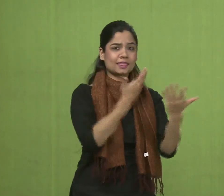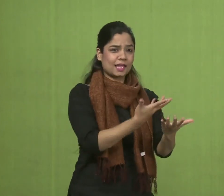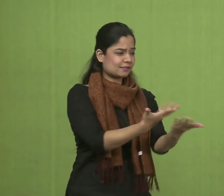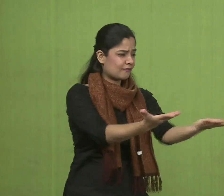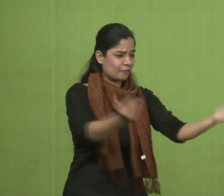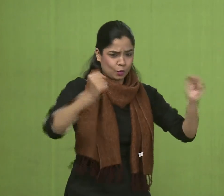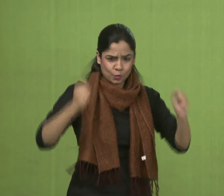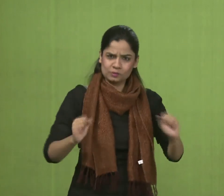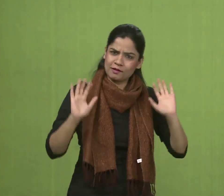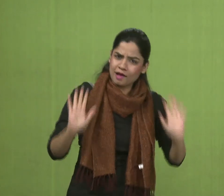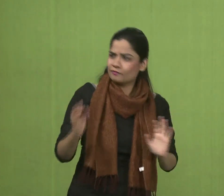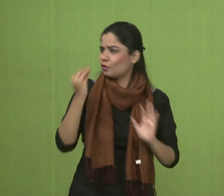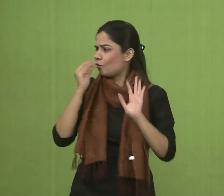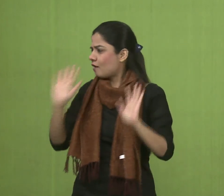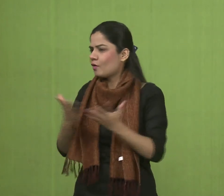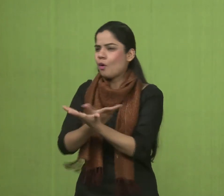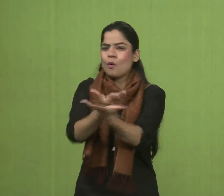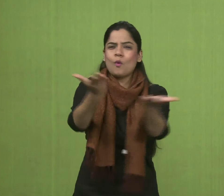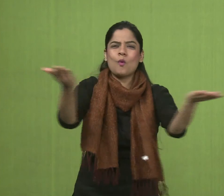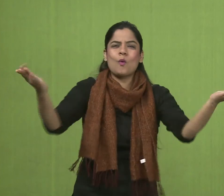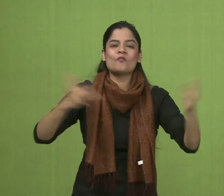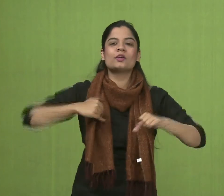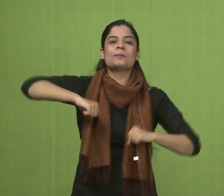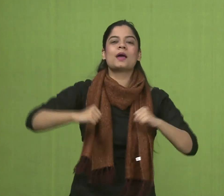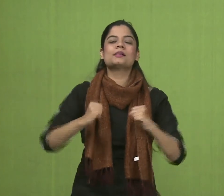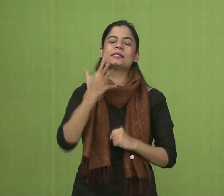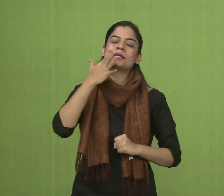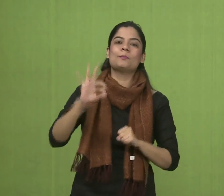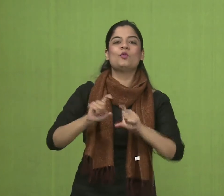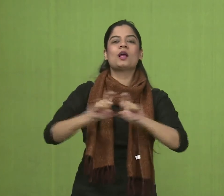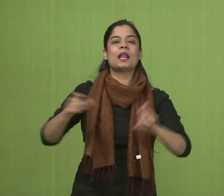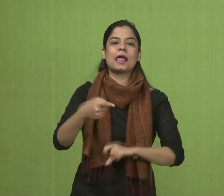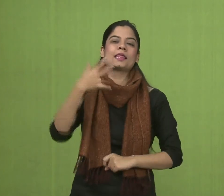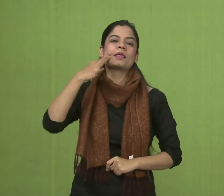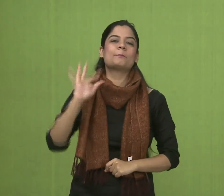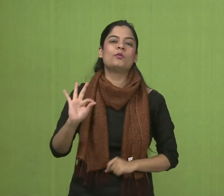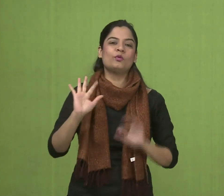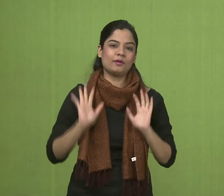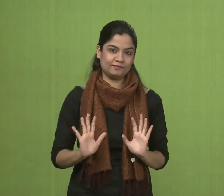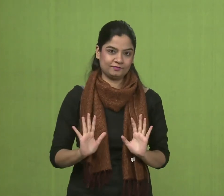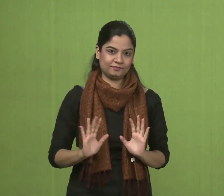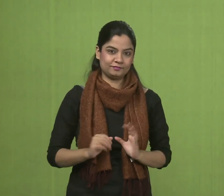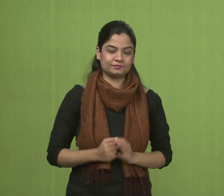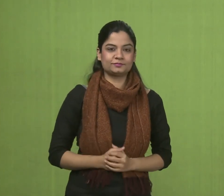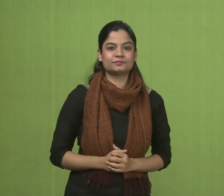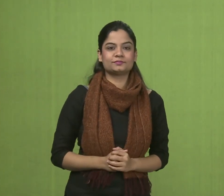will waste a lot of time. So, it's important that we allot space for different activities.